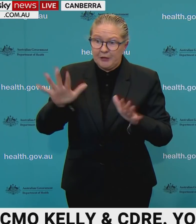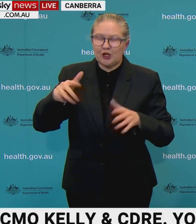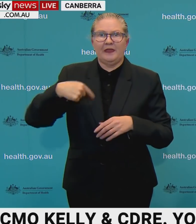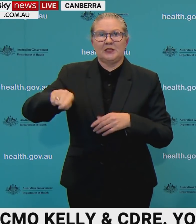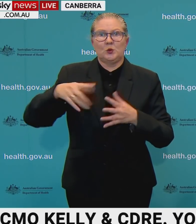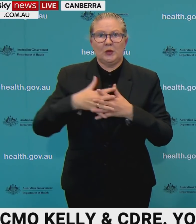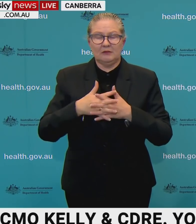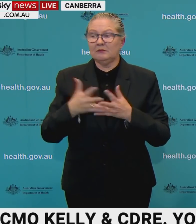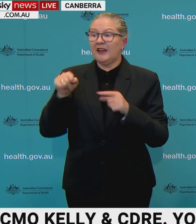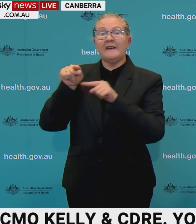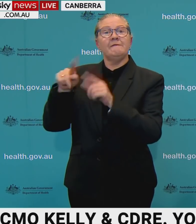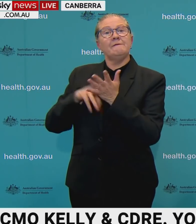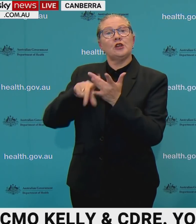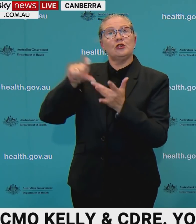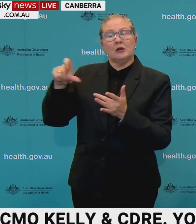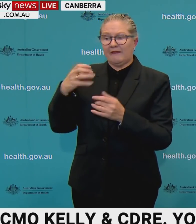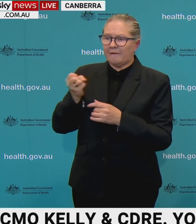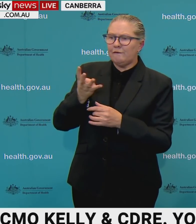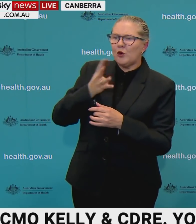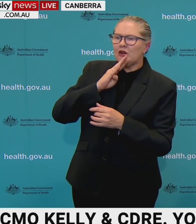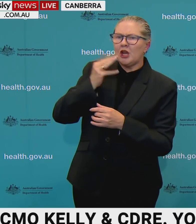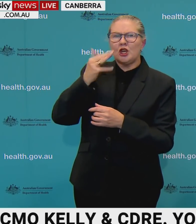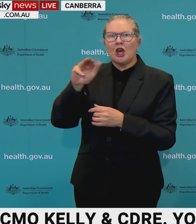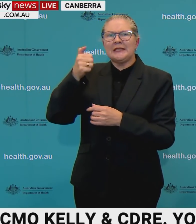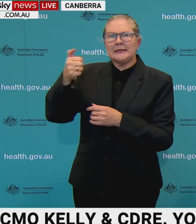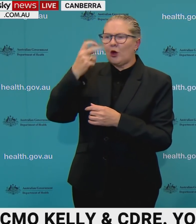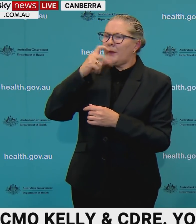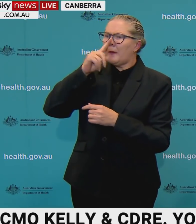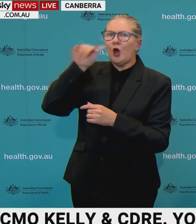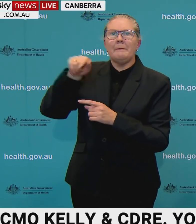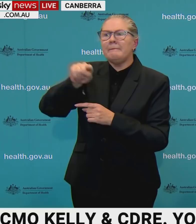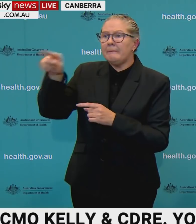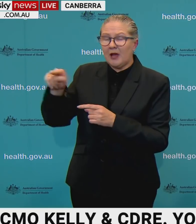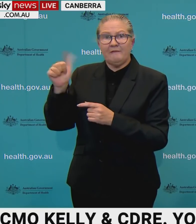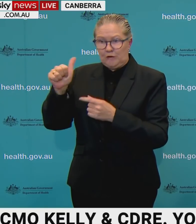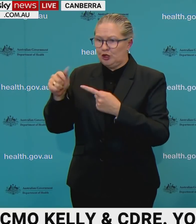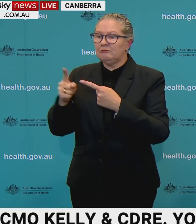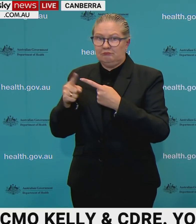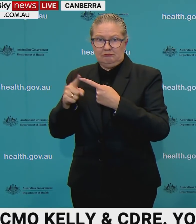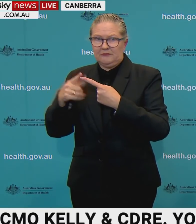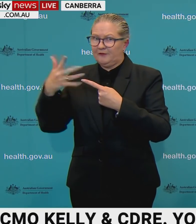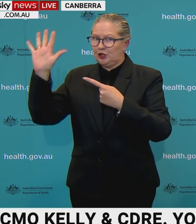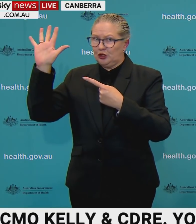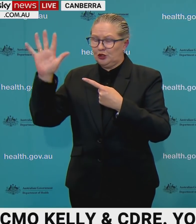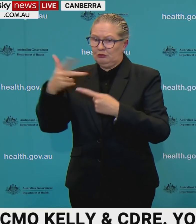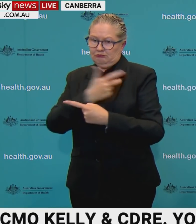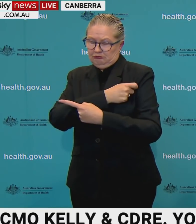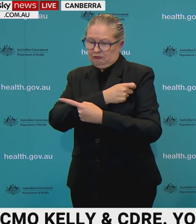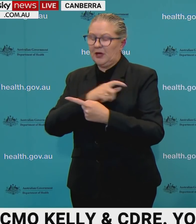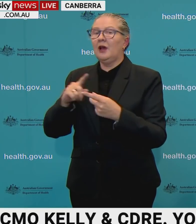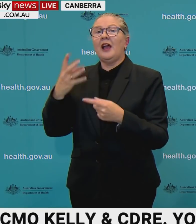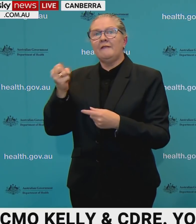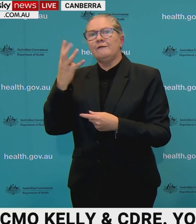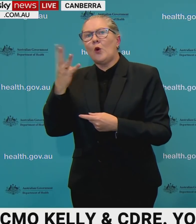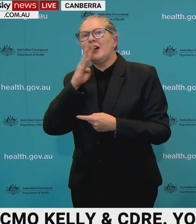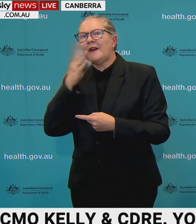Within Victoria itself, of the 596 residential aged care facilities, all have had a first dose visit, and 457